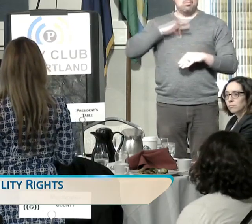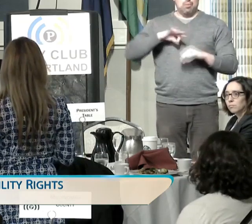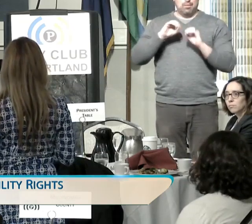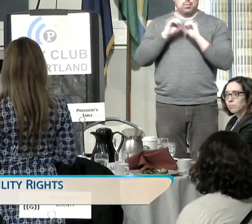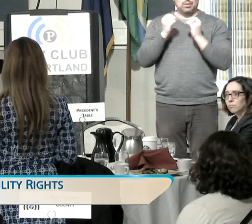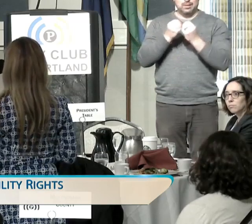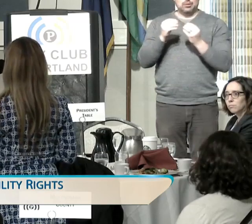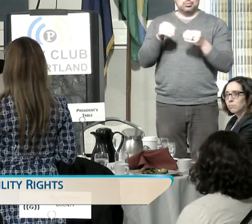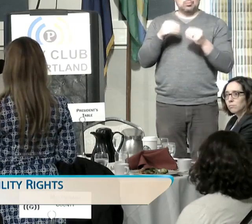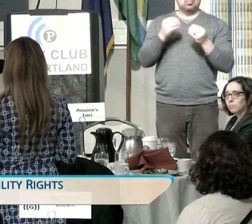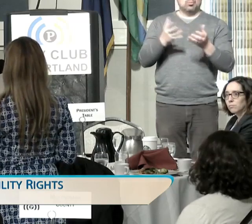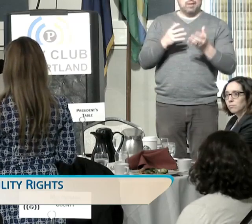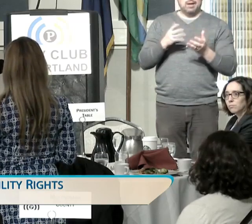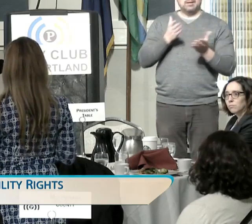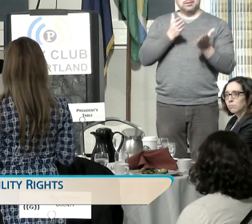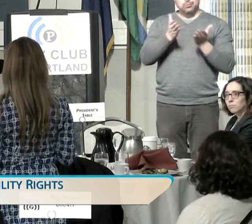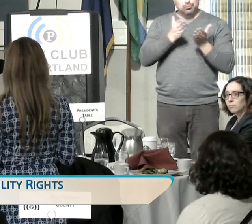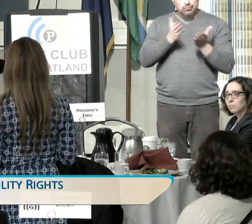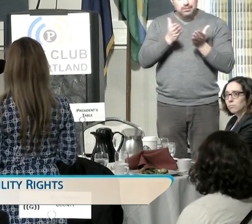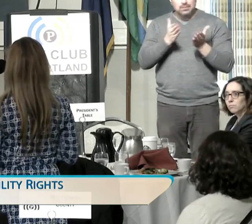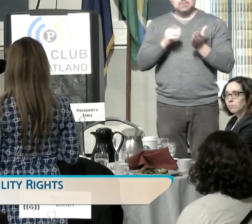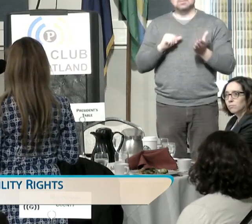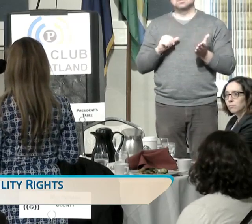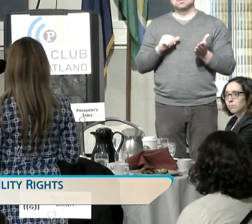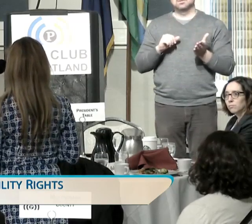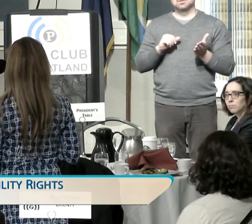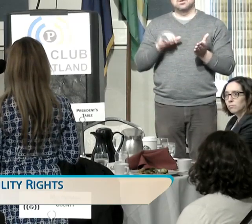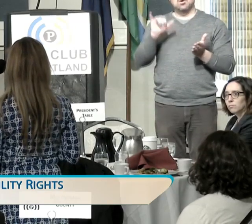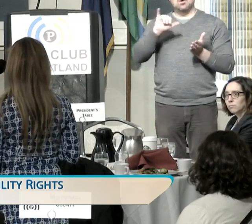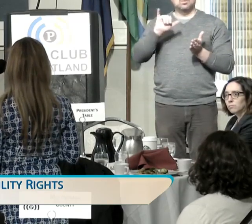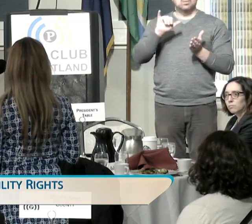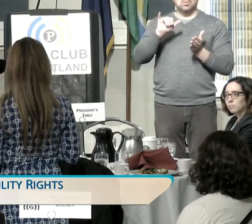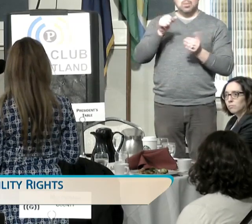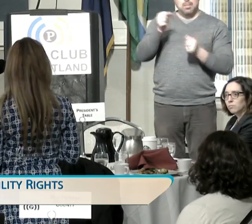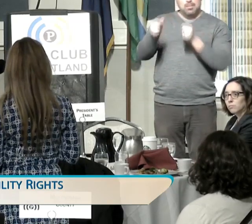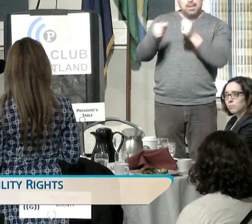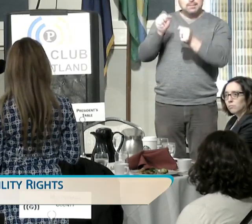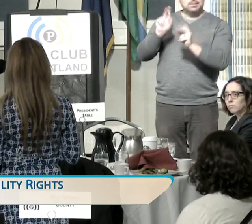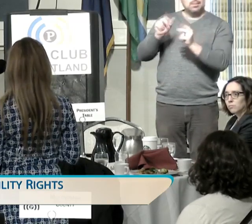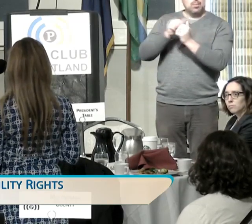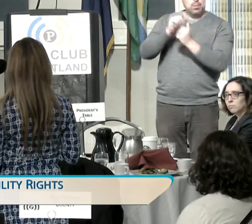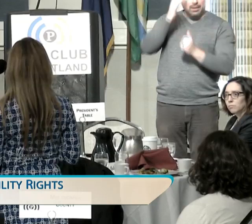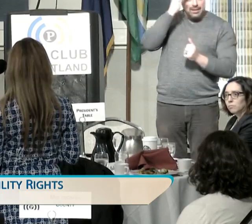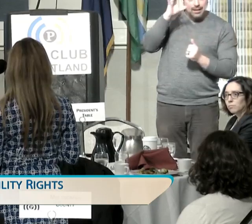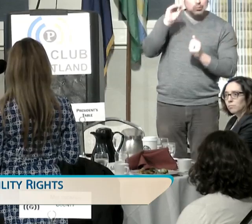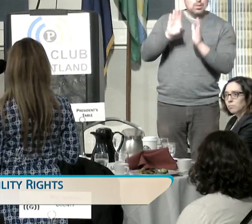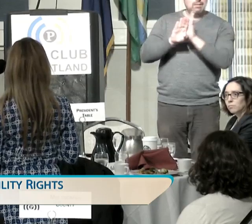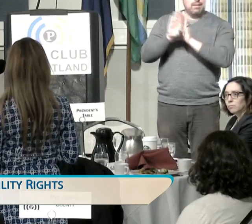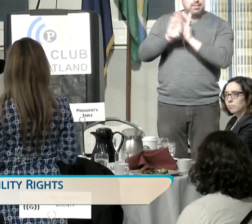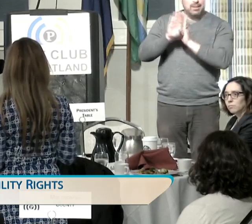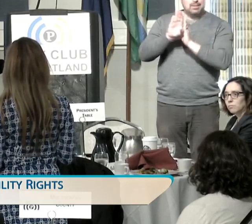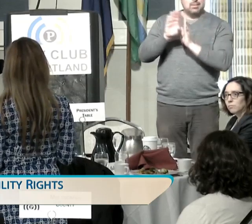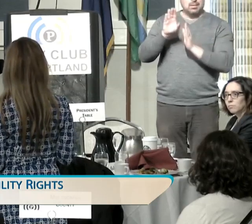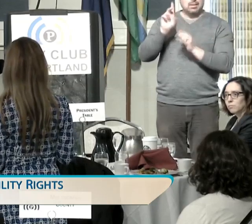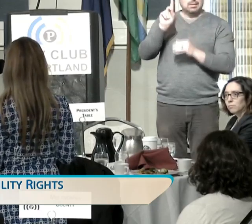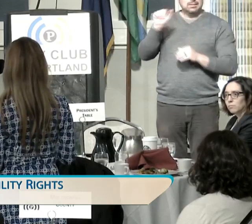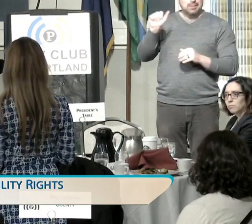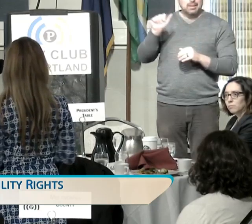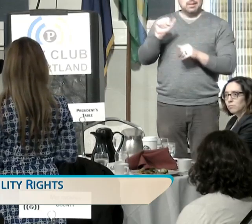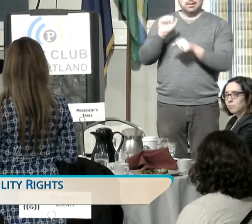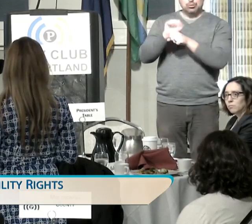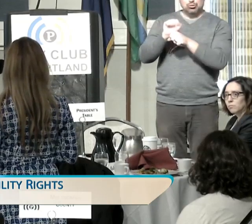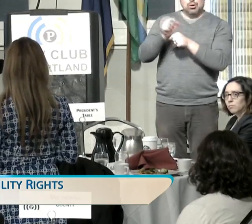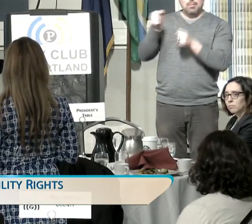that's provided services and places people with intellectual and developmental disabilities